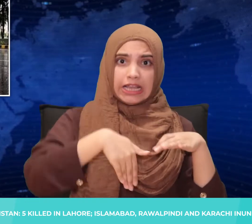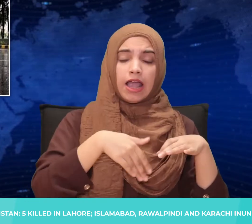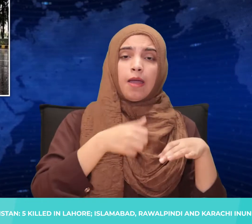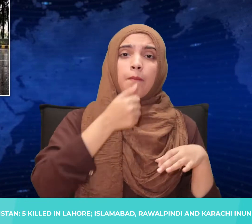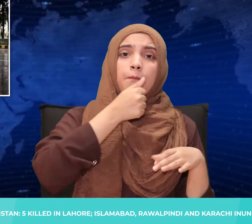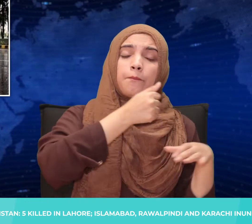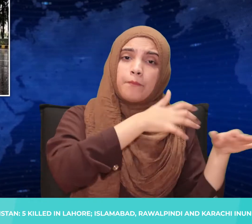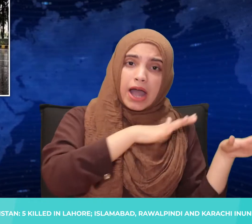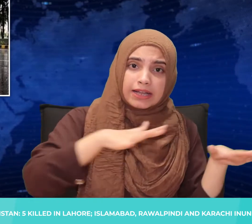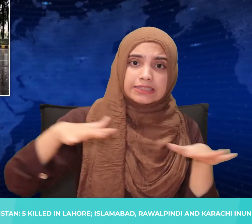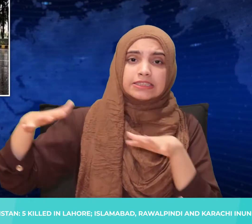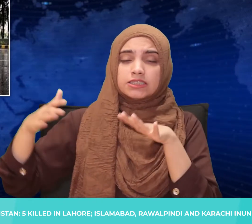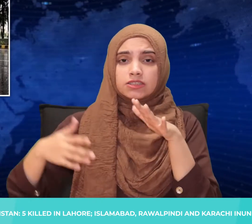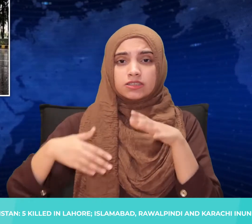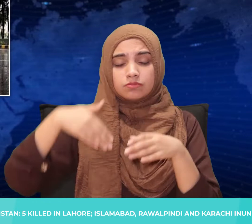Gawal Mandi.